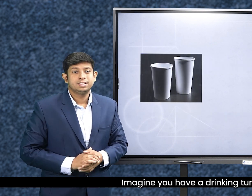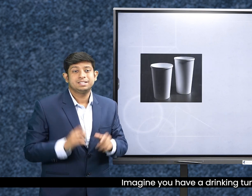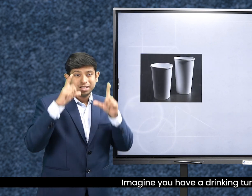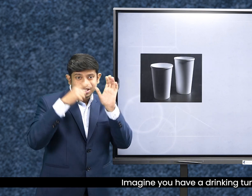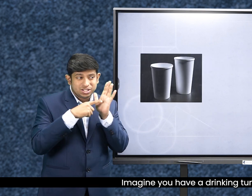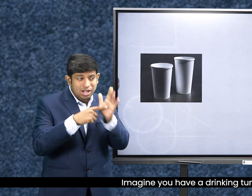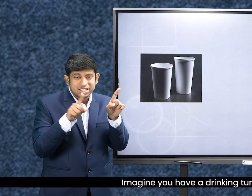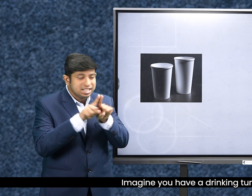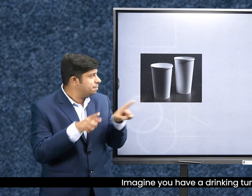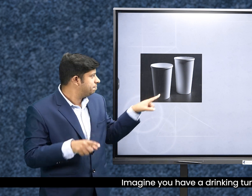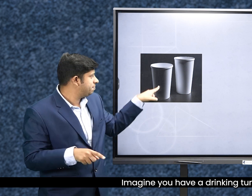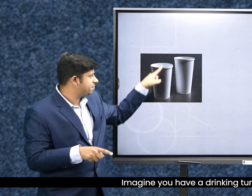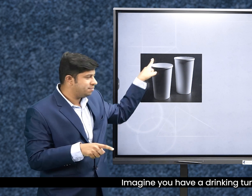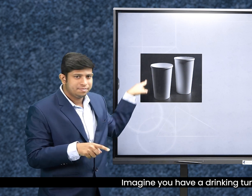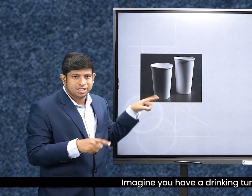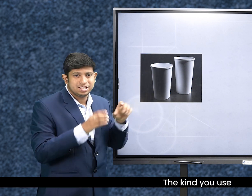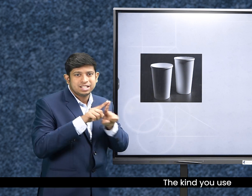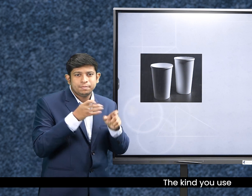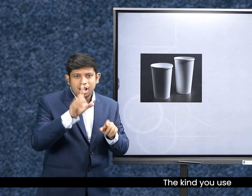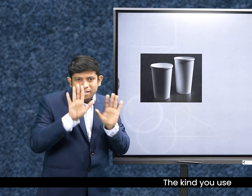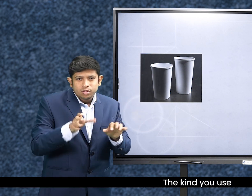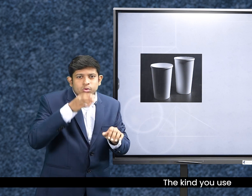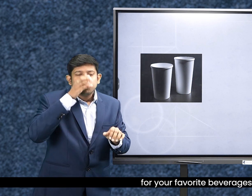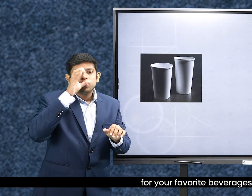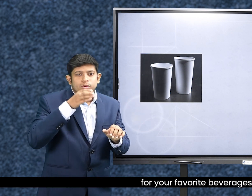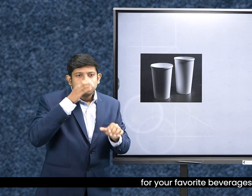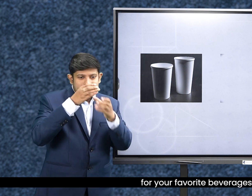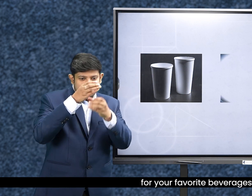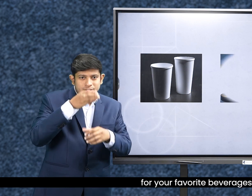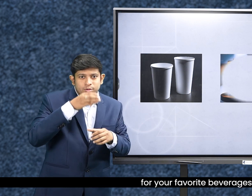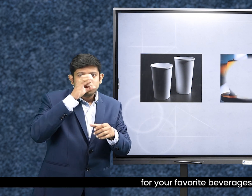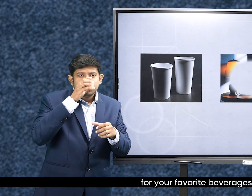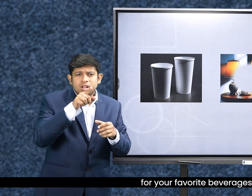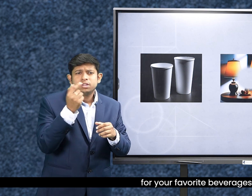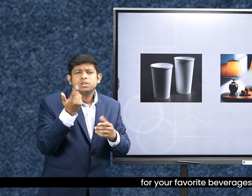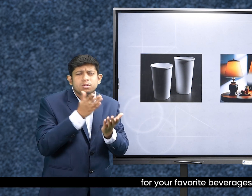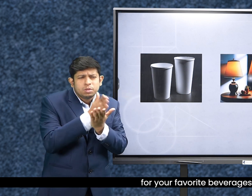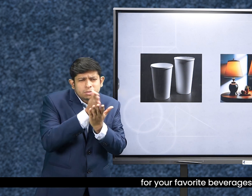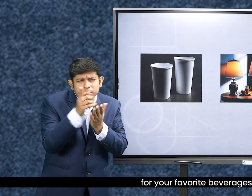Imagine you have a drinking tumbler, the kind you use for your favorite beverages.